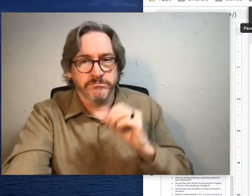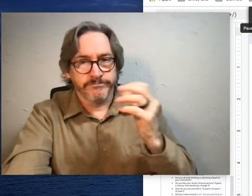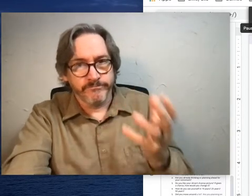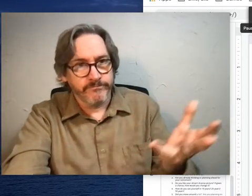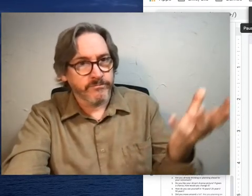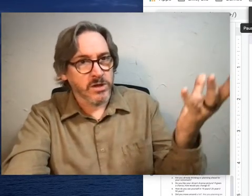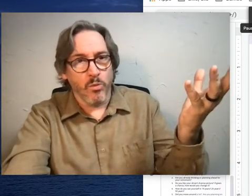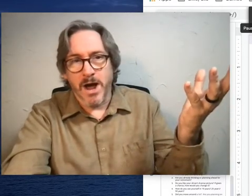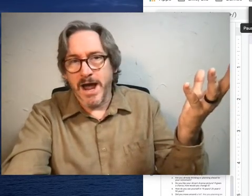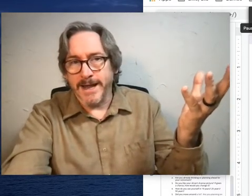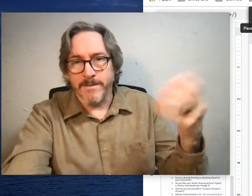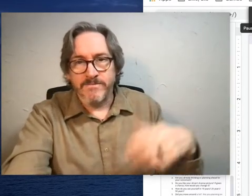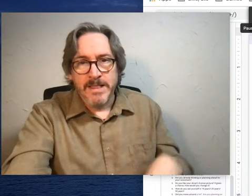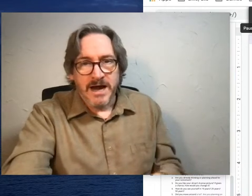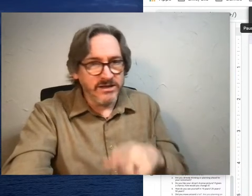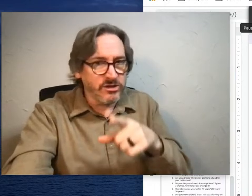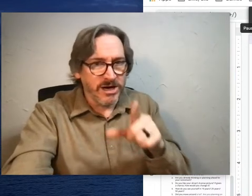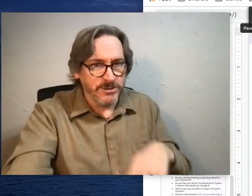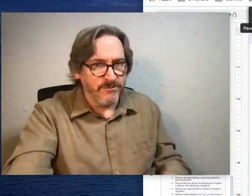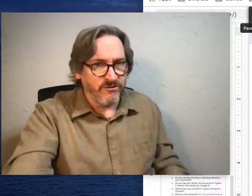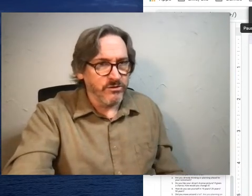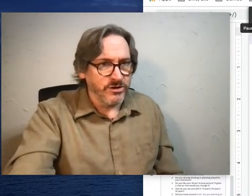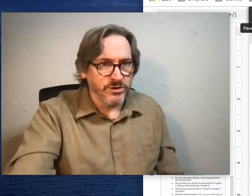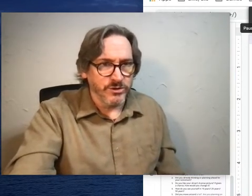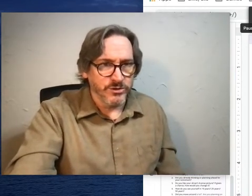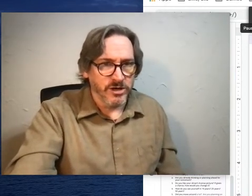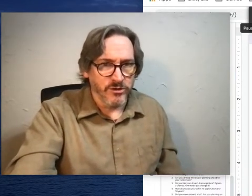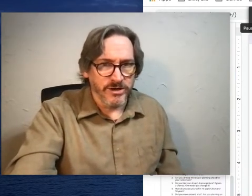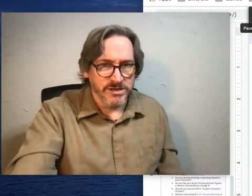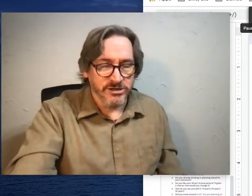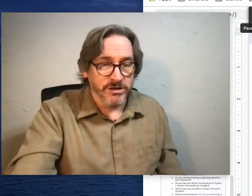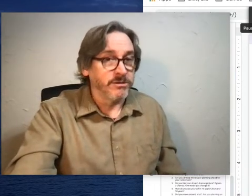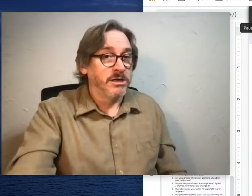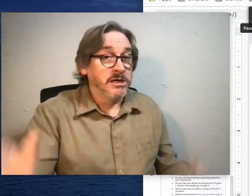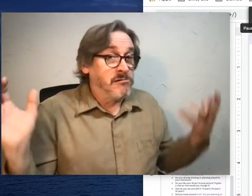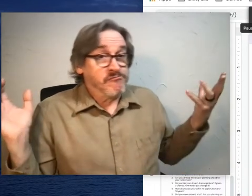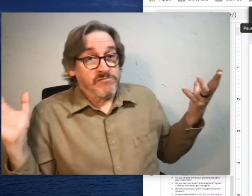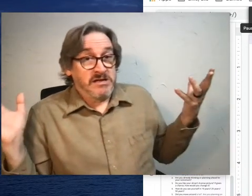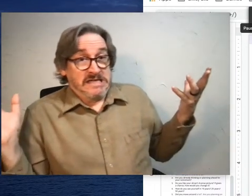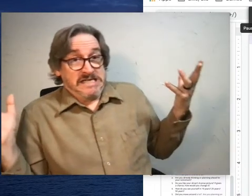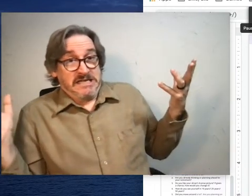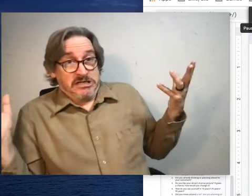drivers. Why? I think the why should be before the do you agree or disagree.